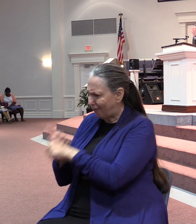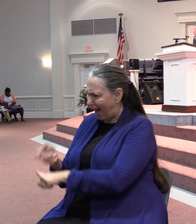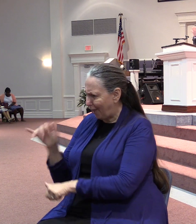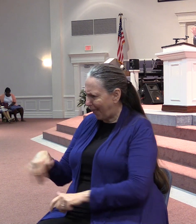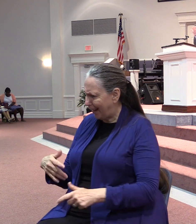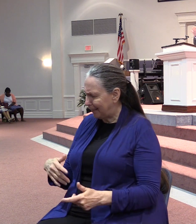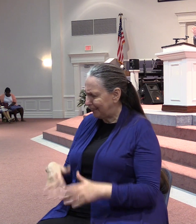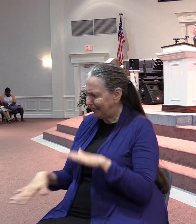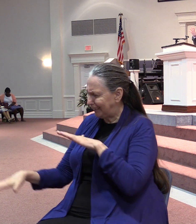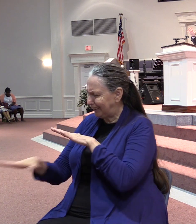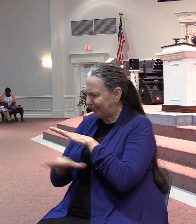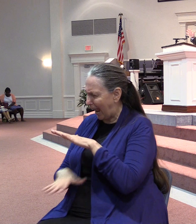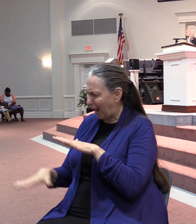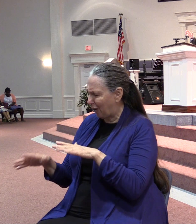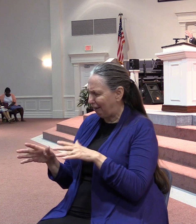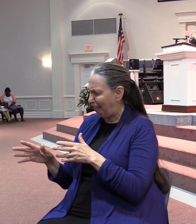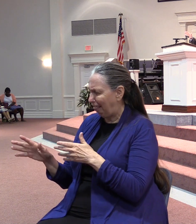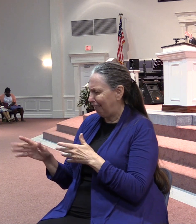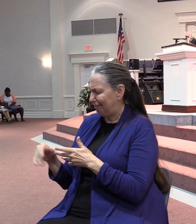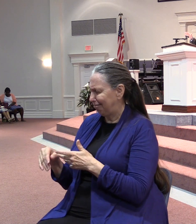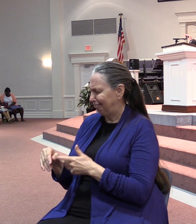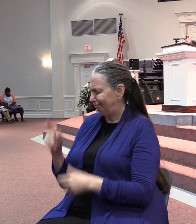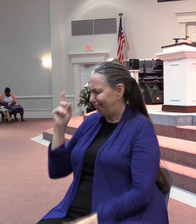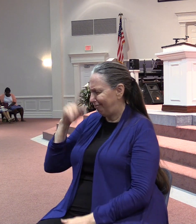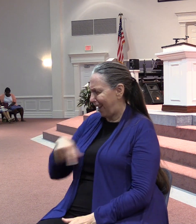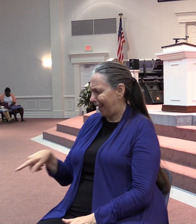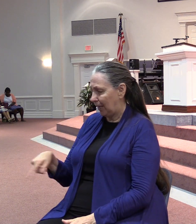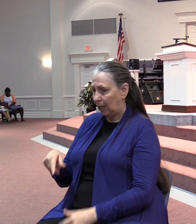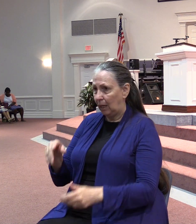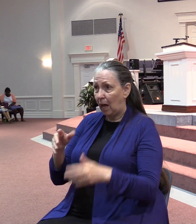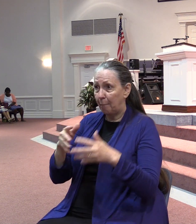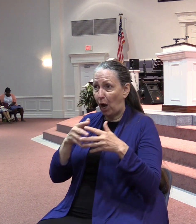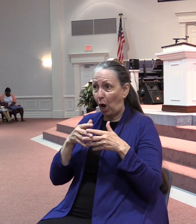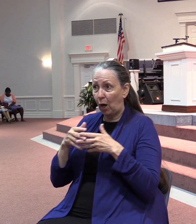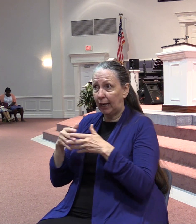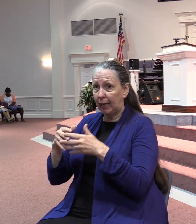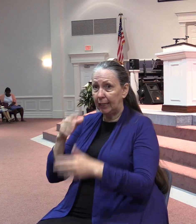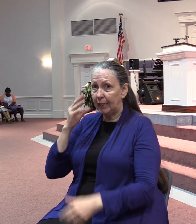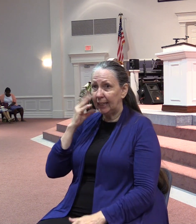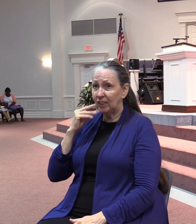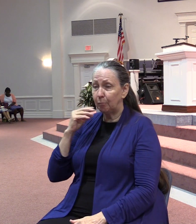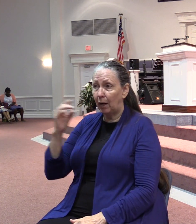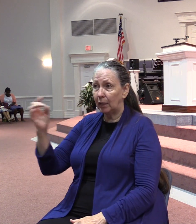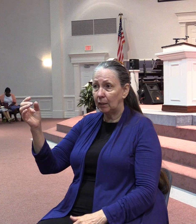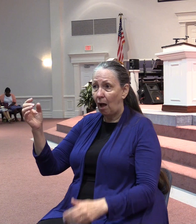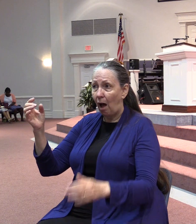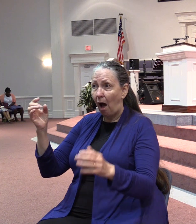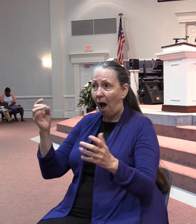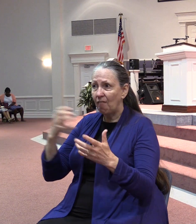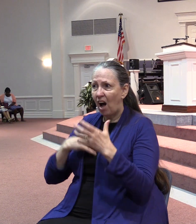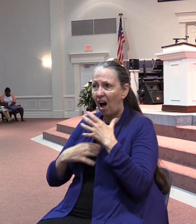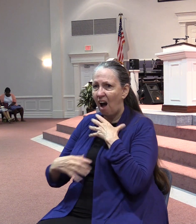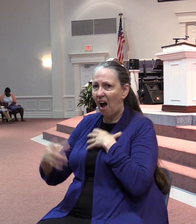so shallow and shady that this nation must be experiencing an insatiable